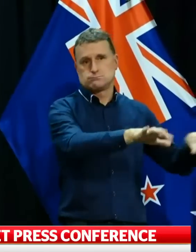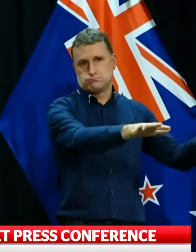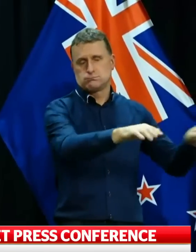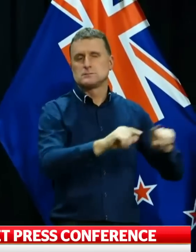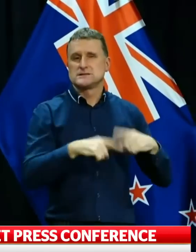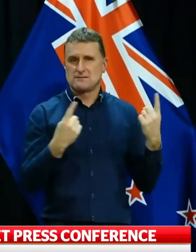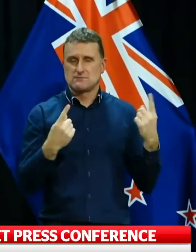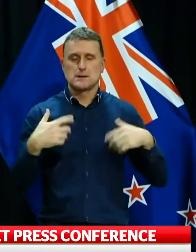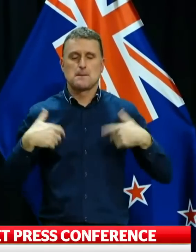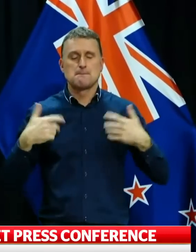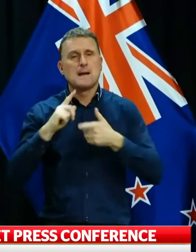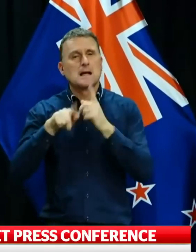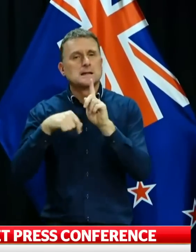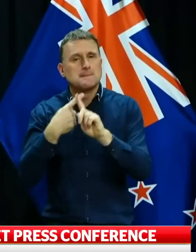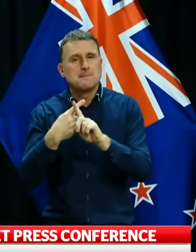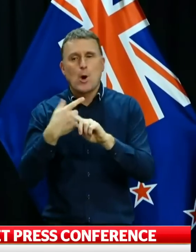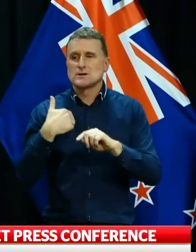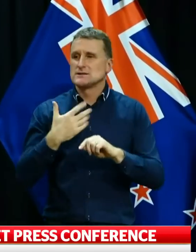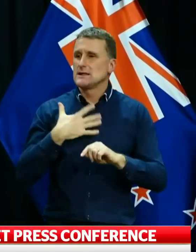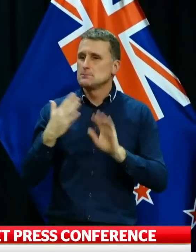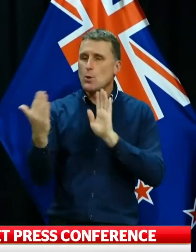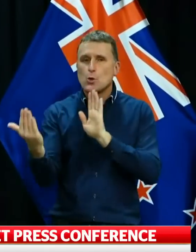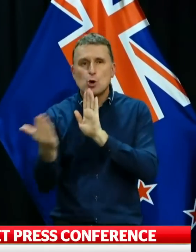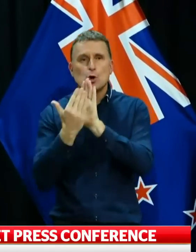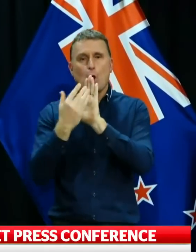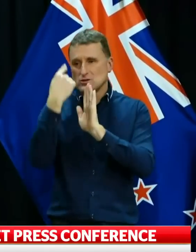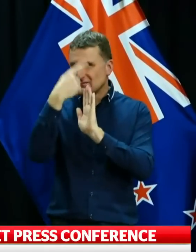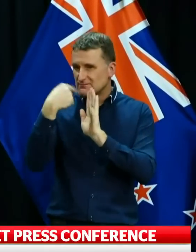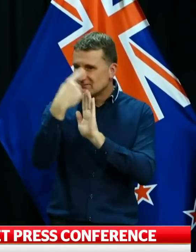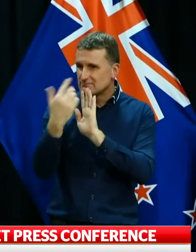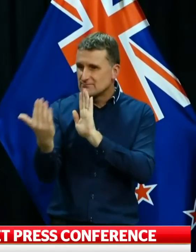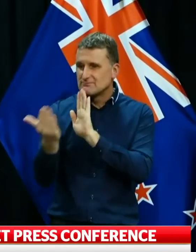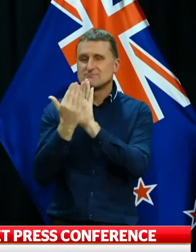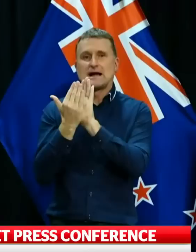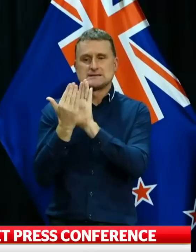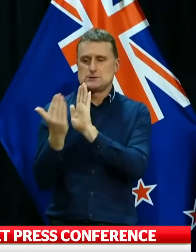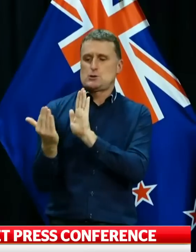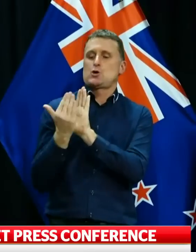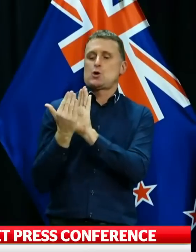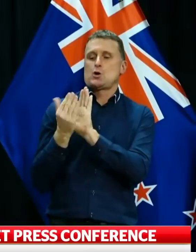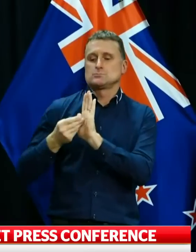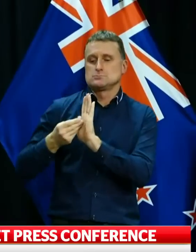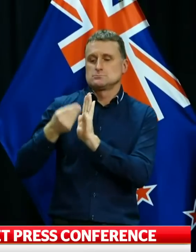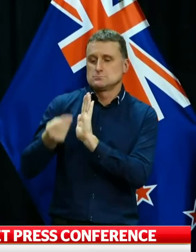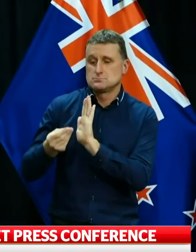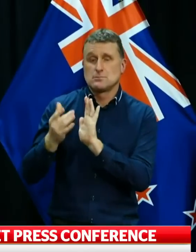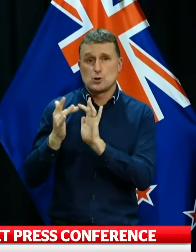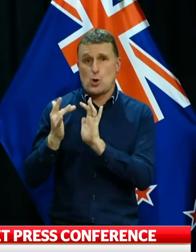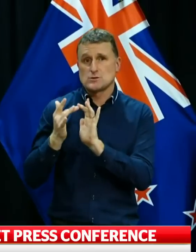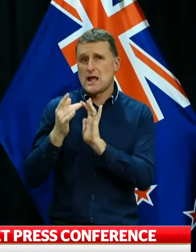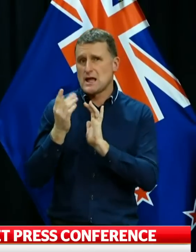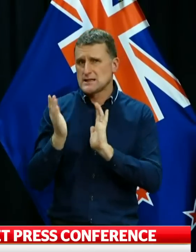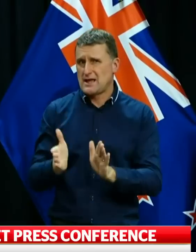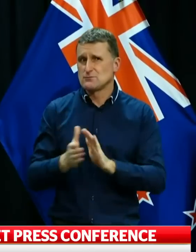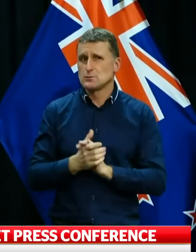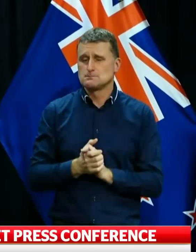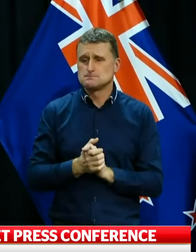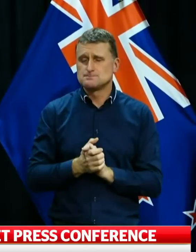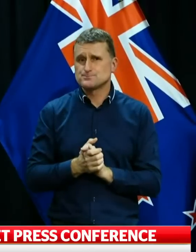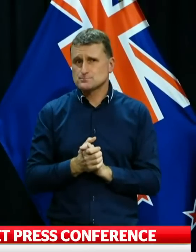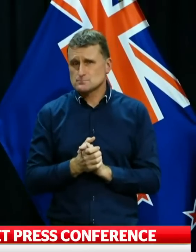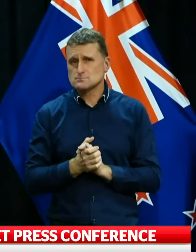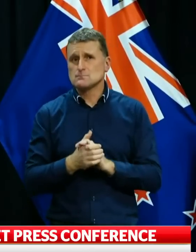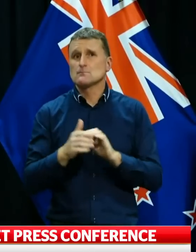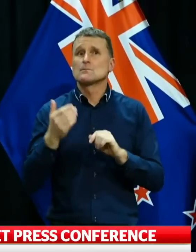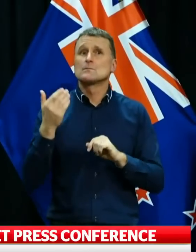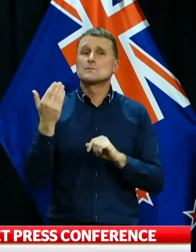probably face-to-face interactions or closer contact than that. And previously, we've seen